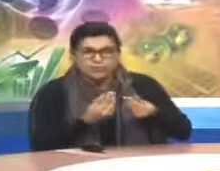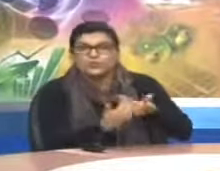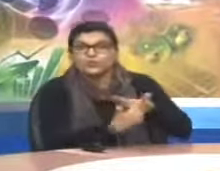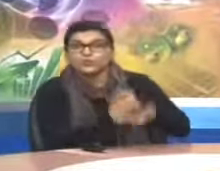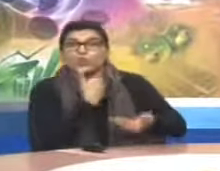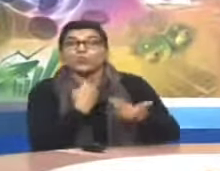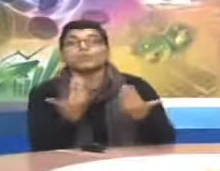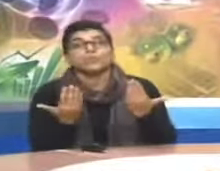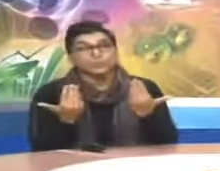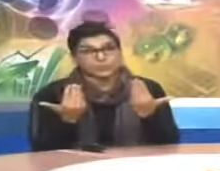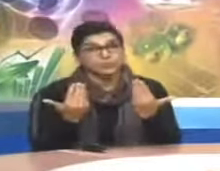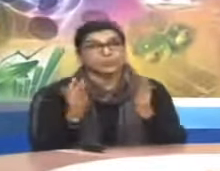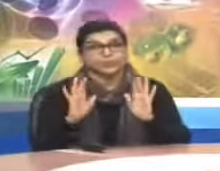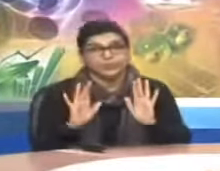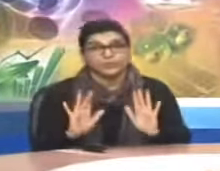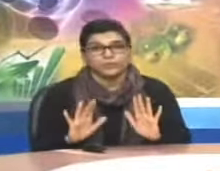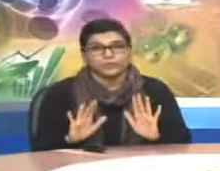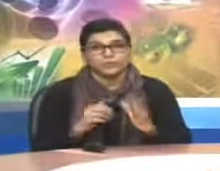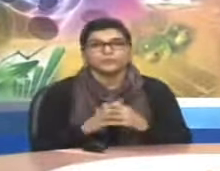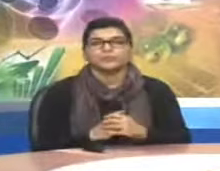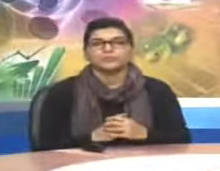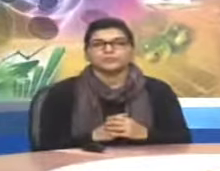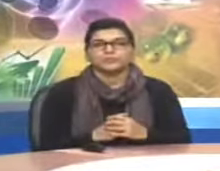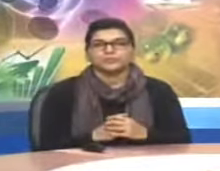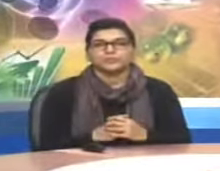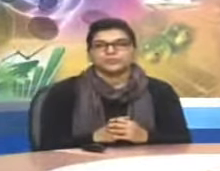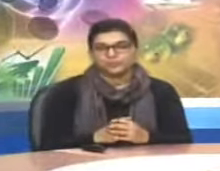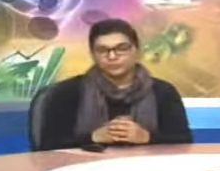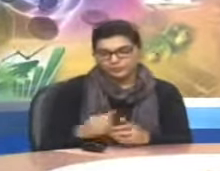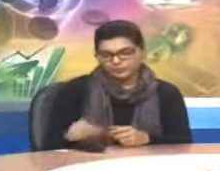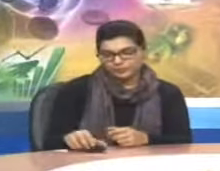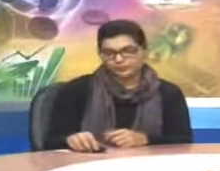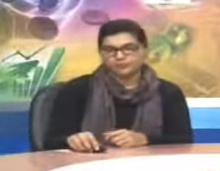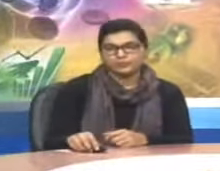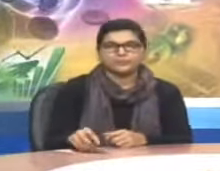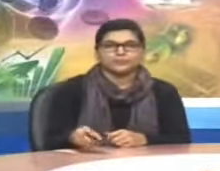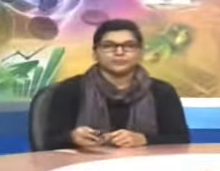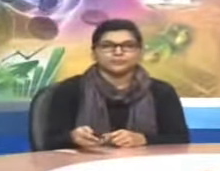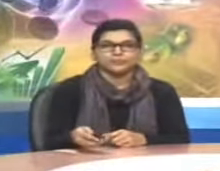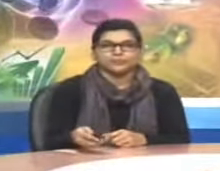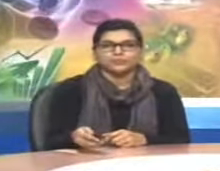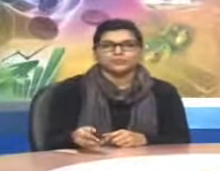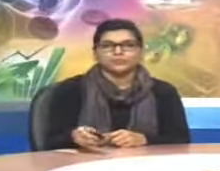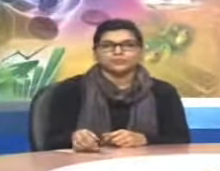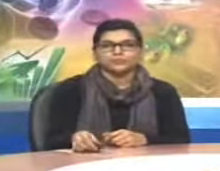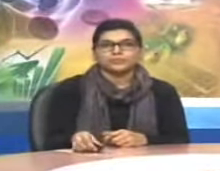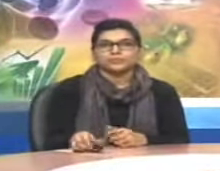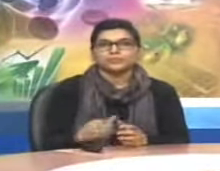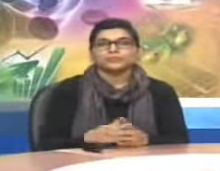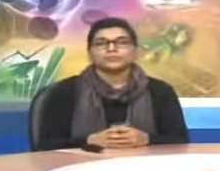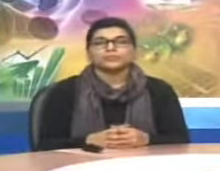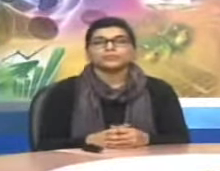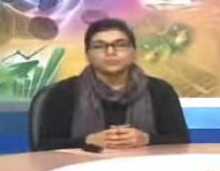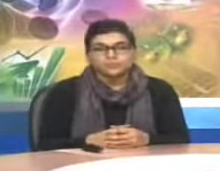wastes, because in case you approach near them, they may harm you.